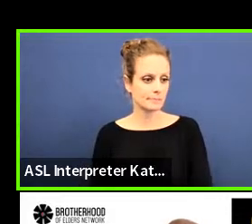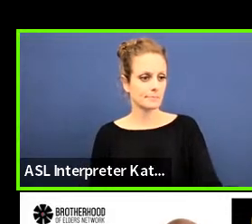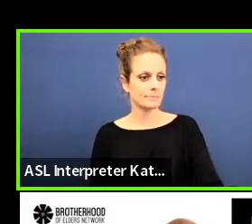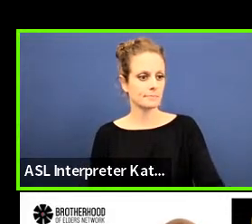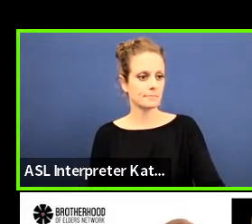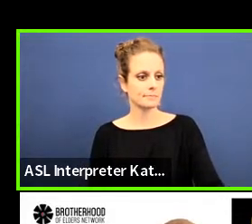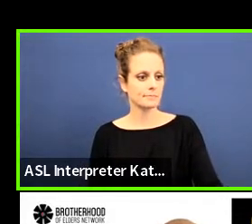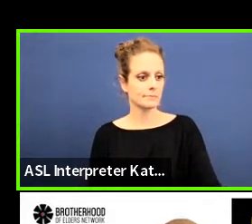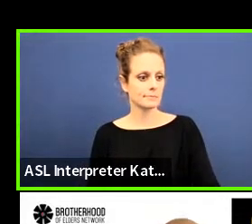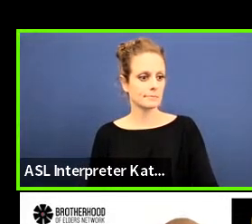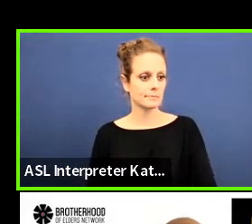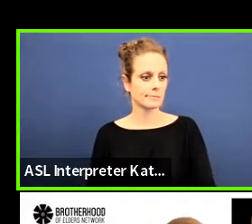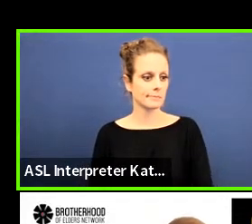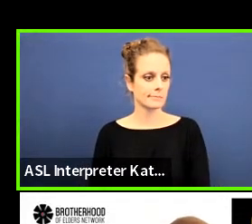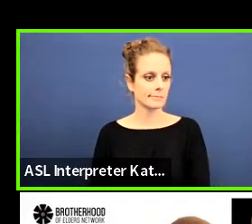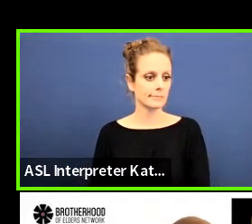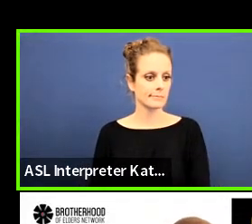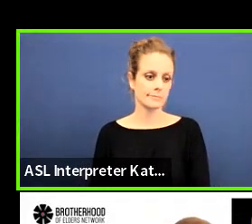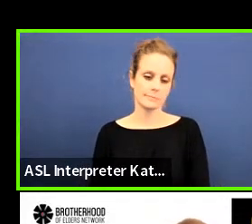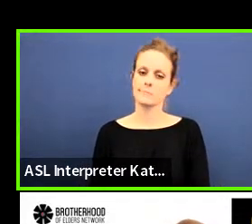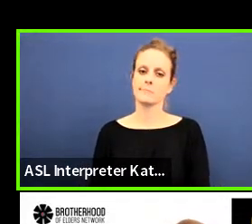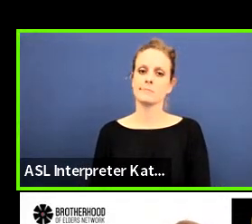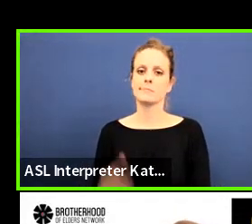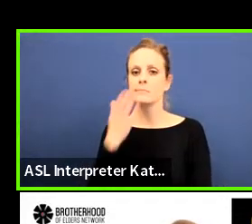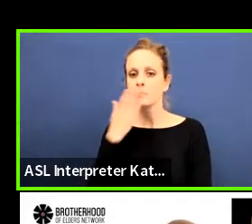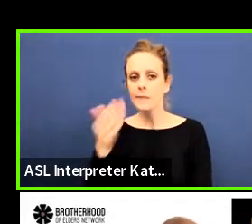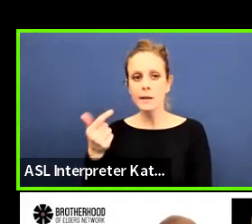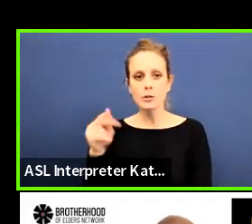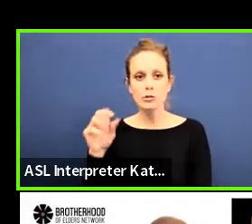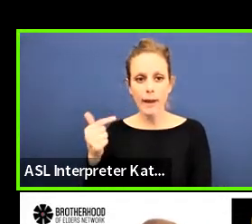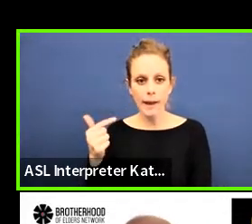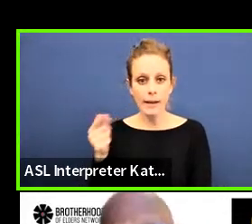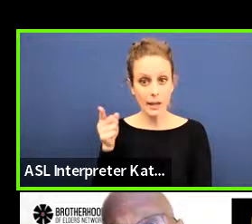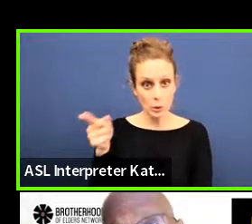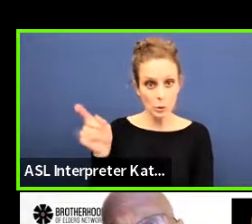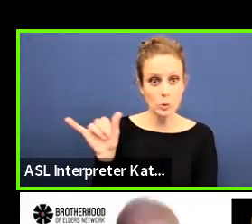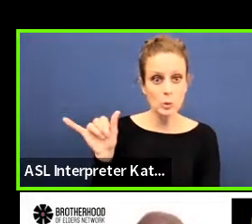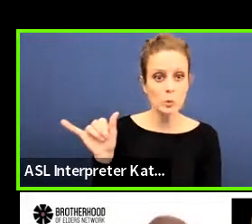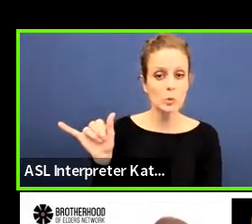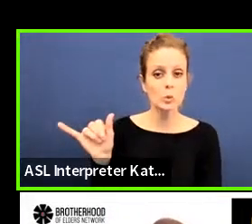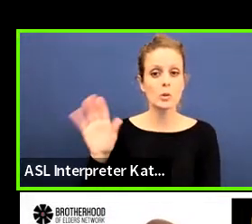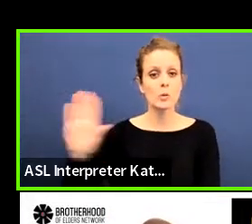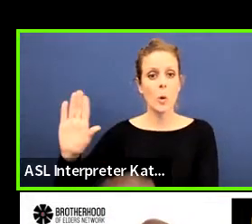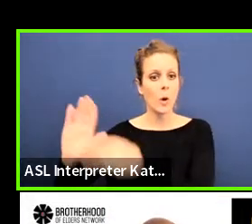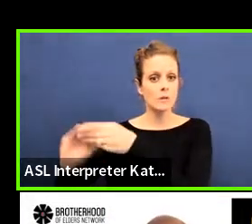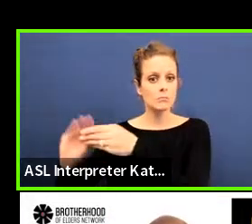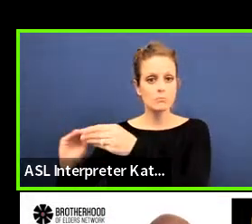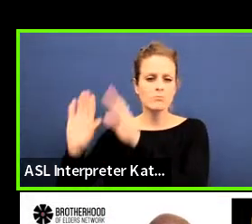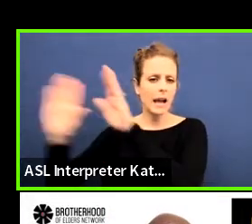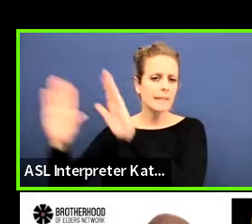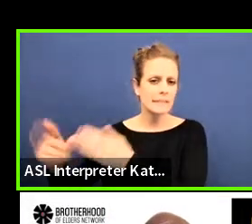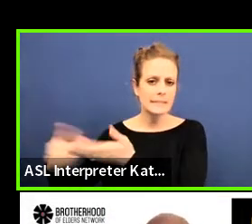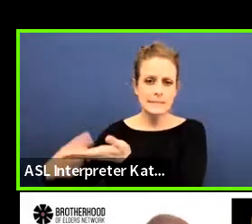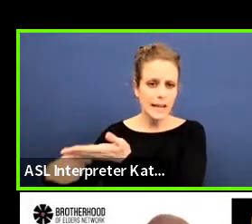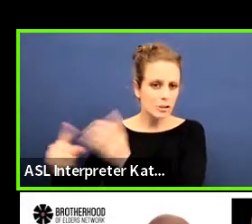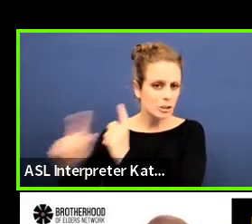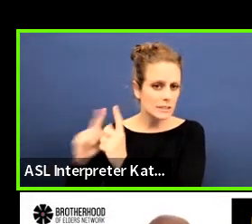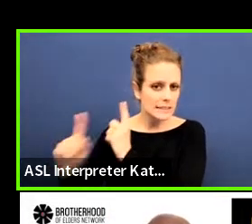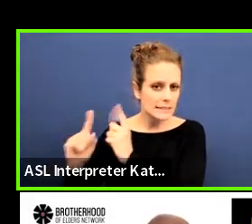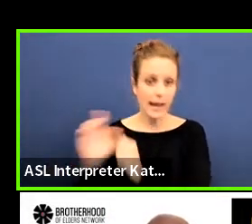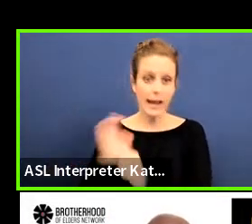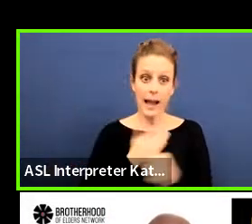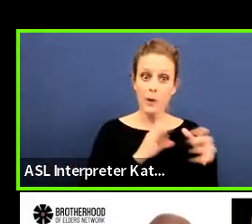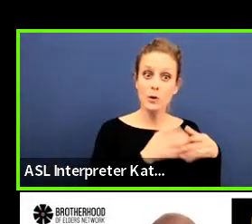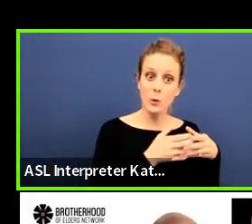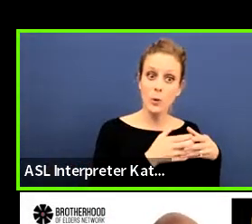Thank you, Greg and Nitu. Those were excellent. Sounded like you all had excellent discussion, and our group